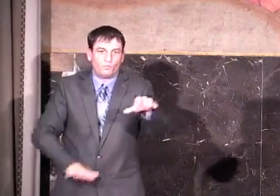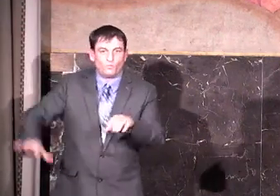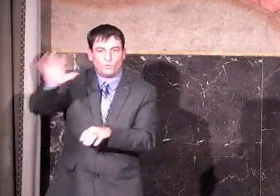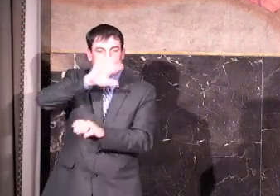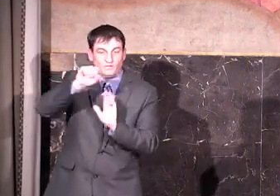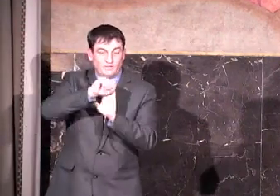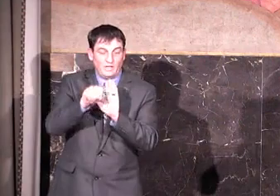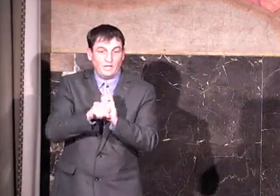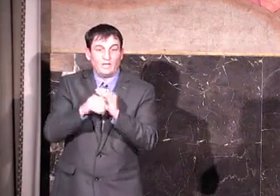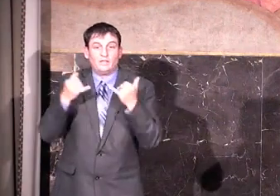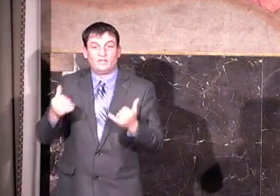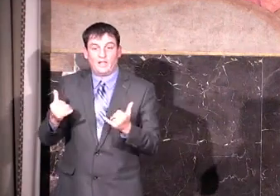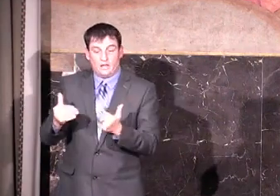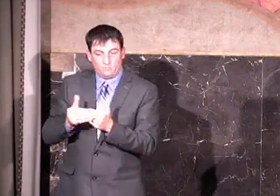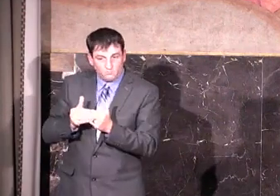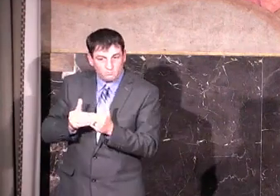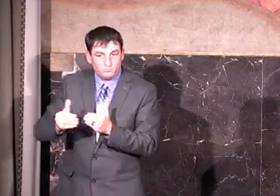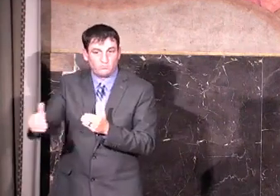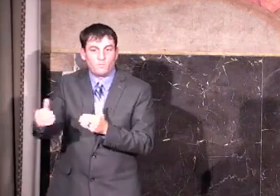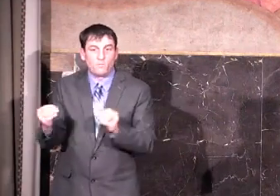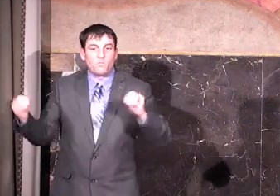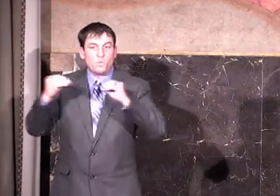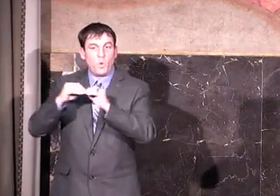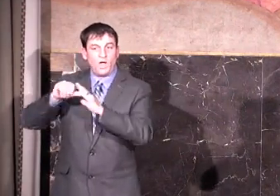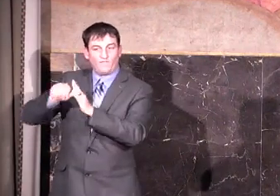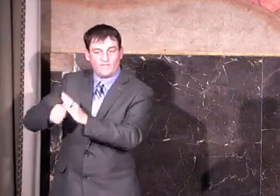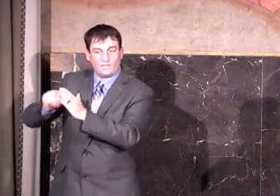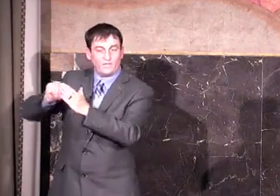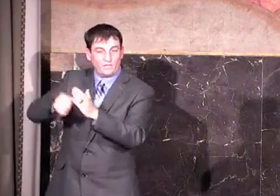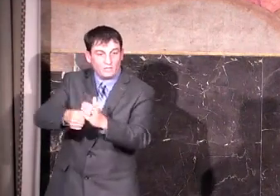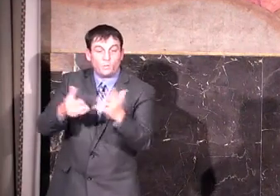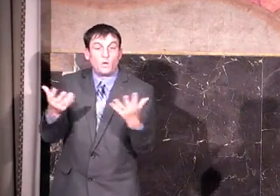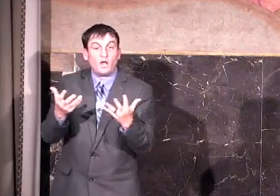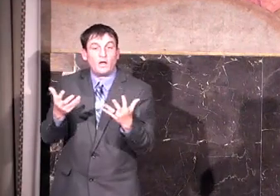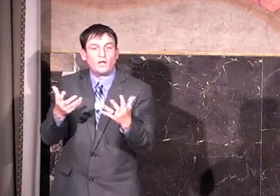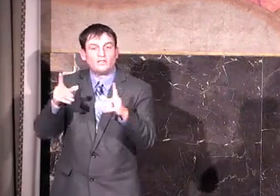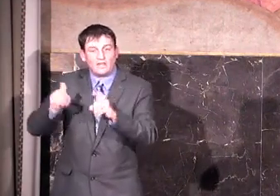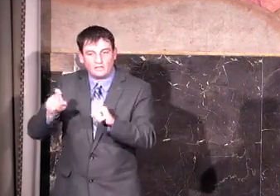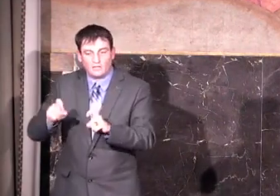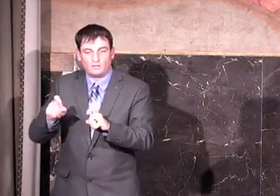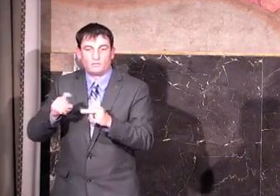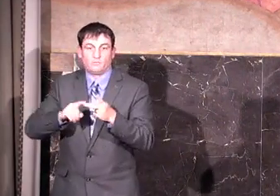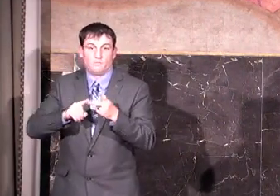move forward with greater emphasis on testing, and as we increase our test capacity,